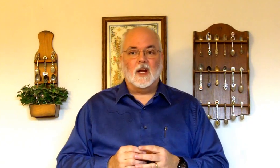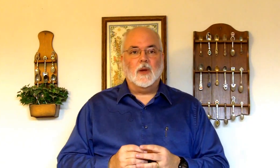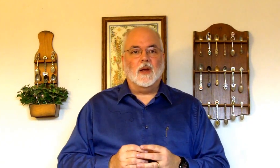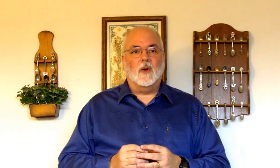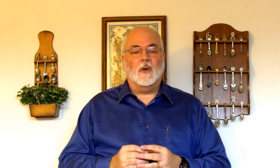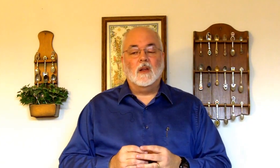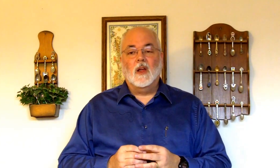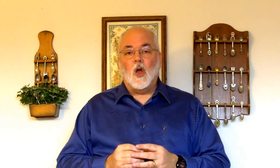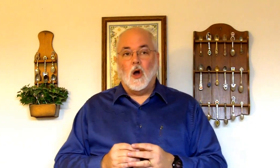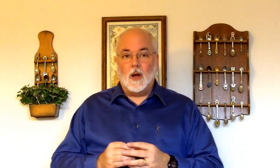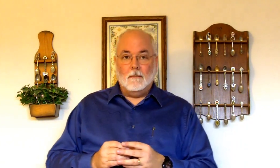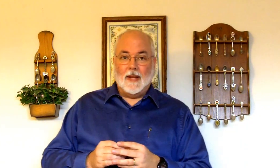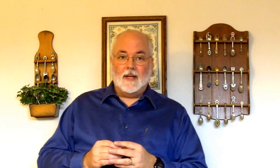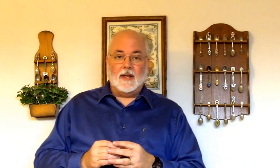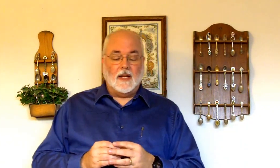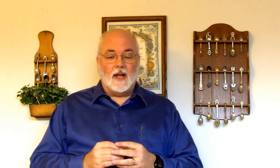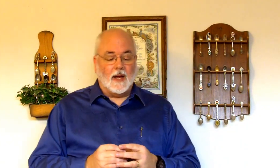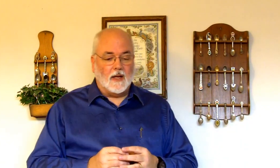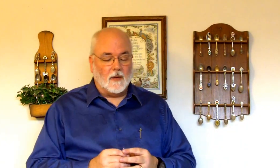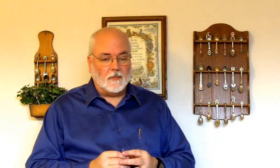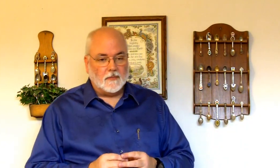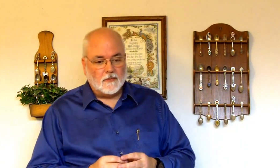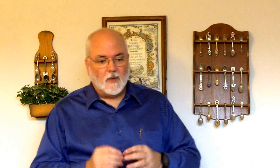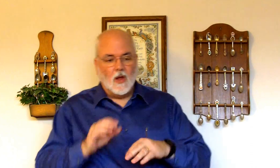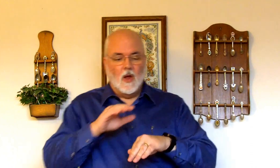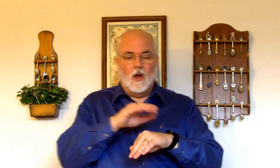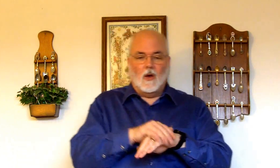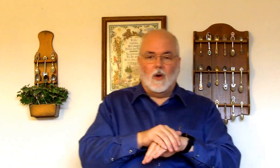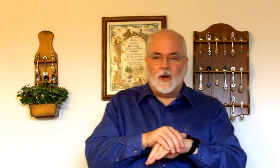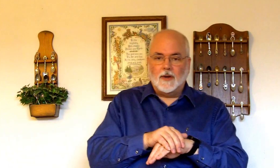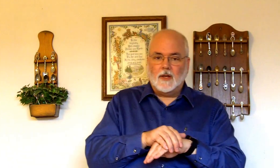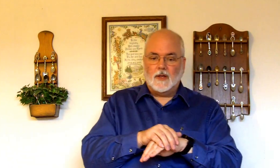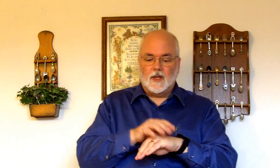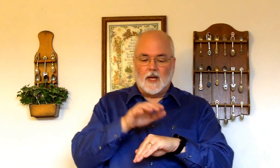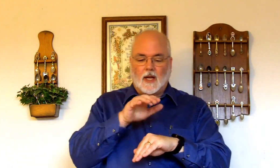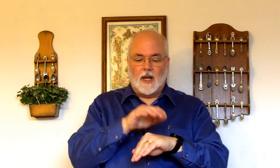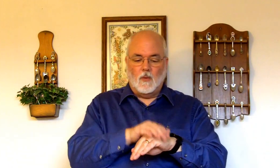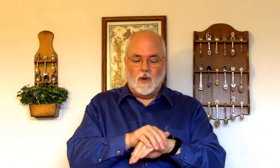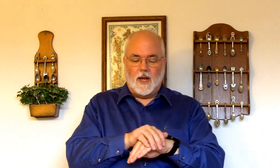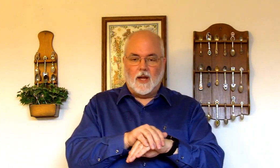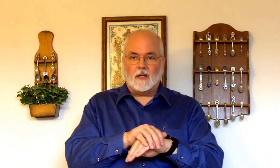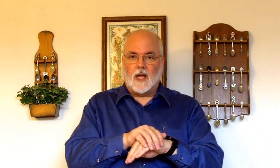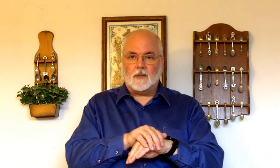we go. On bended knee I come. On, you just kind of lay one hand on top of the